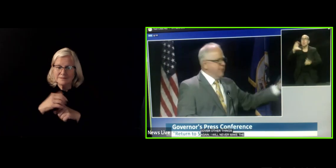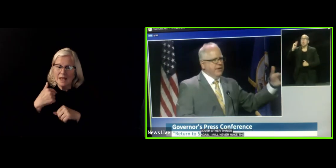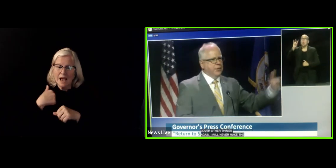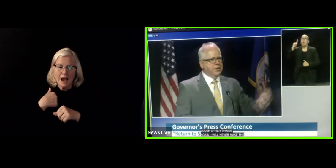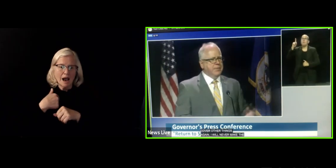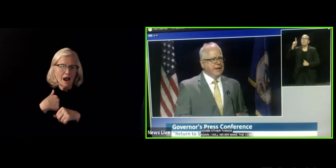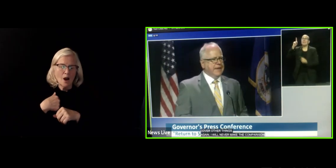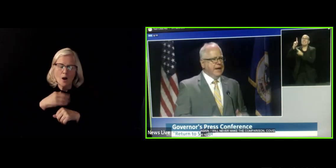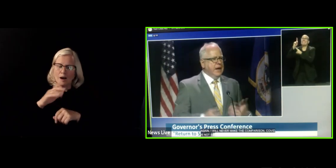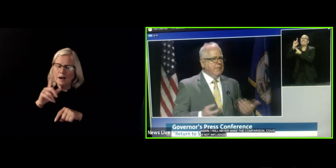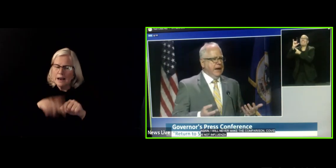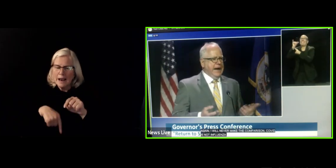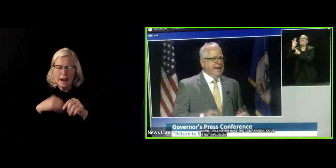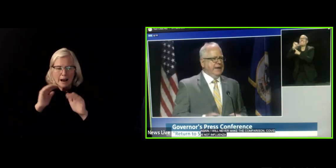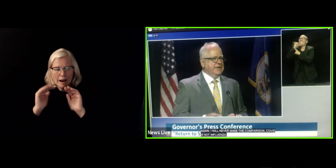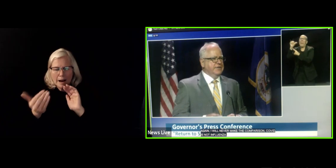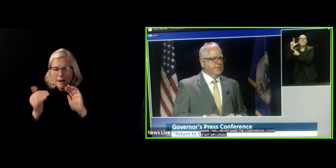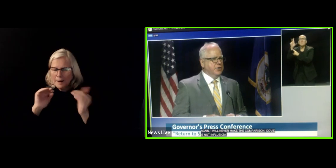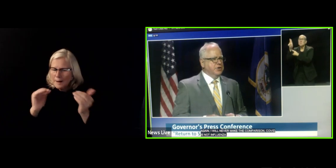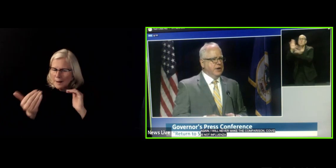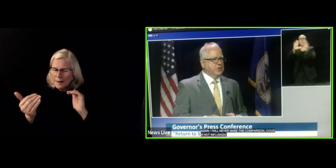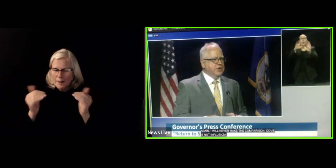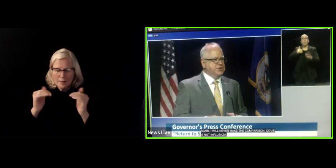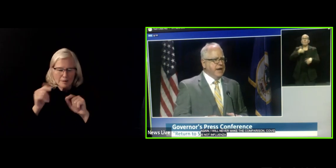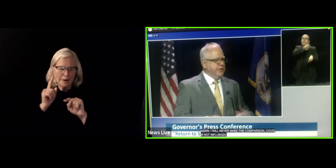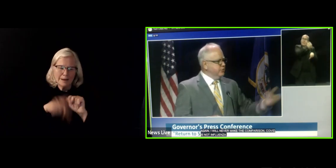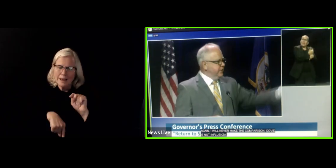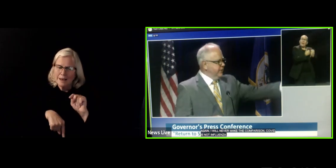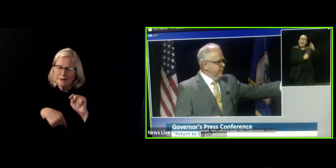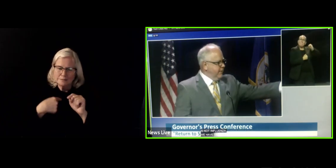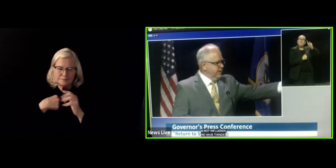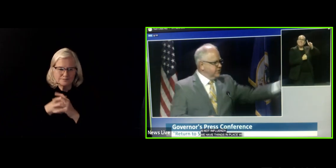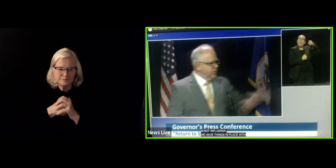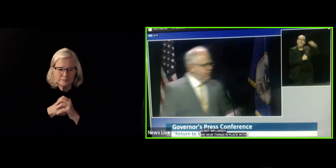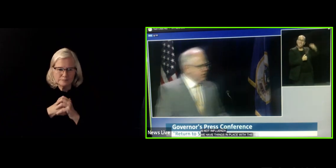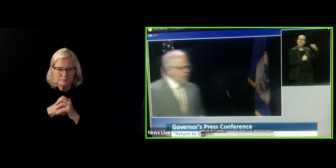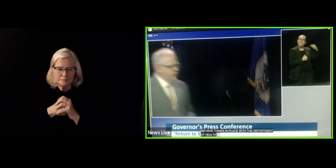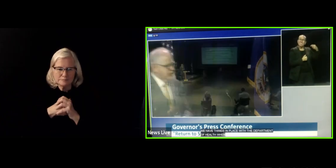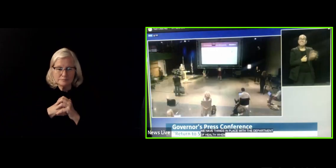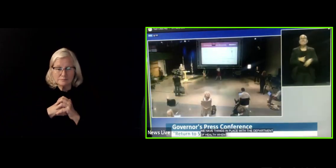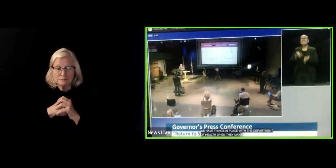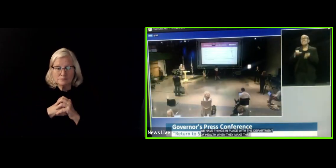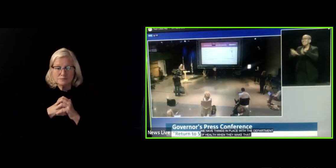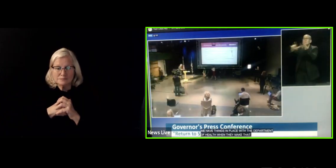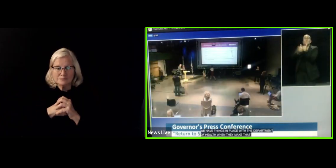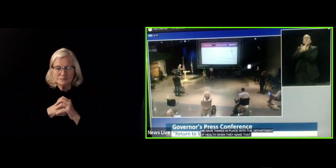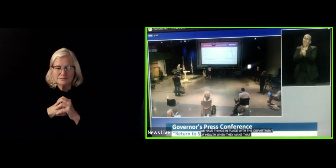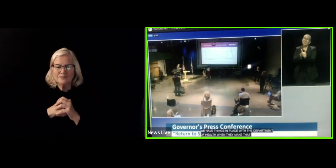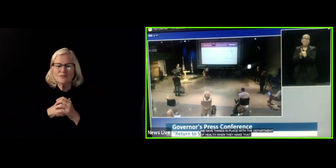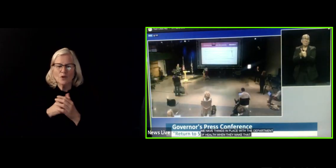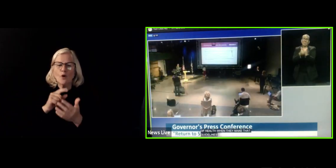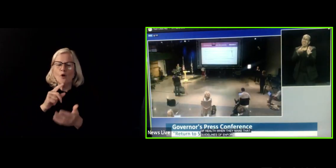Department of Health when they make that, but guidelines of enforcing graduation standards or whatever they might be. So Commissioner, I don't know.